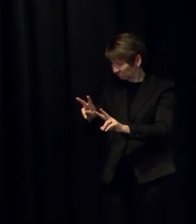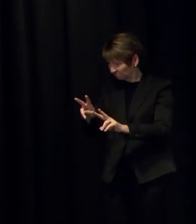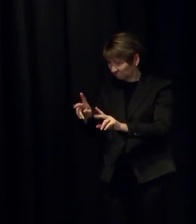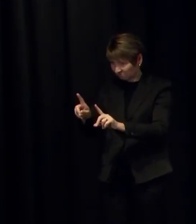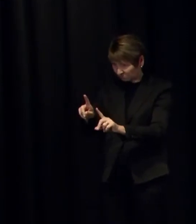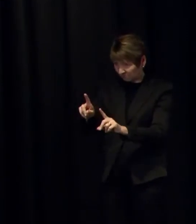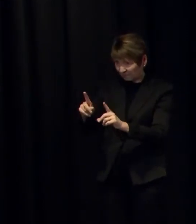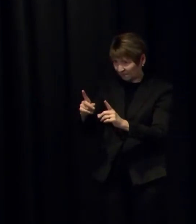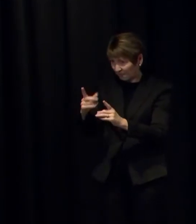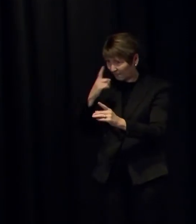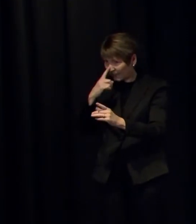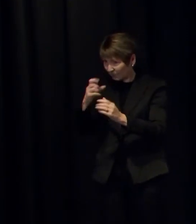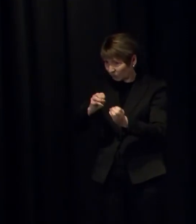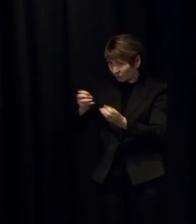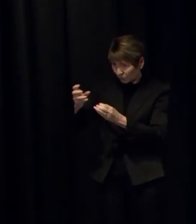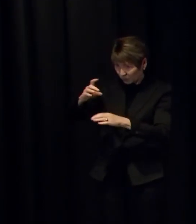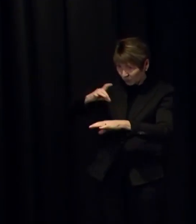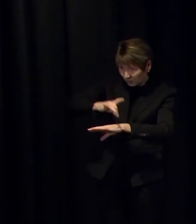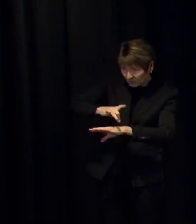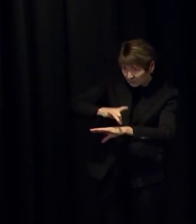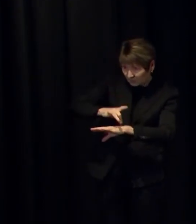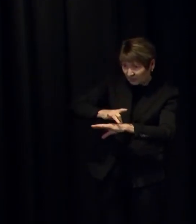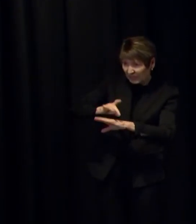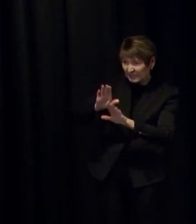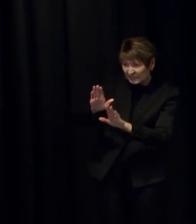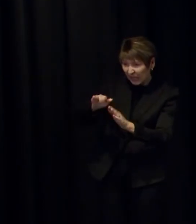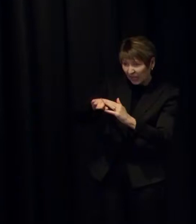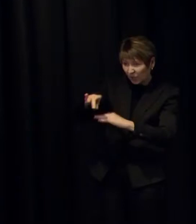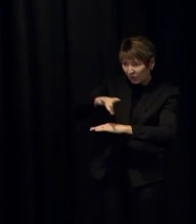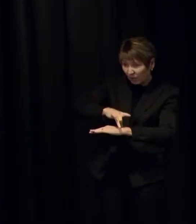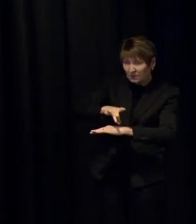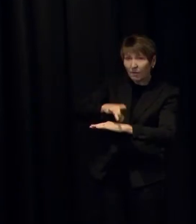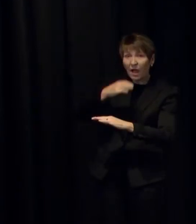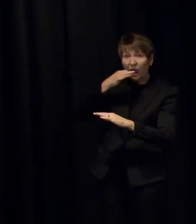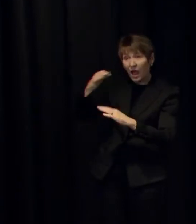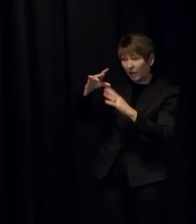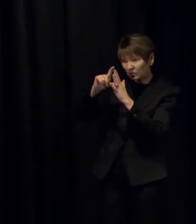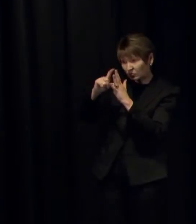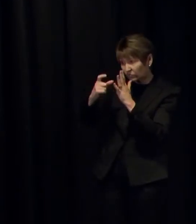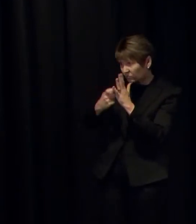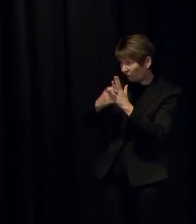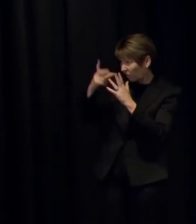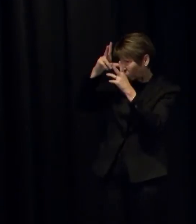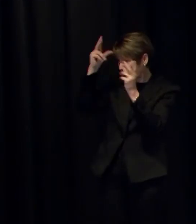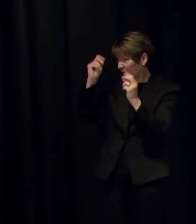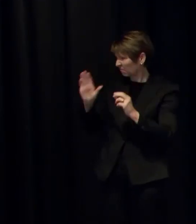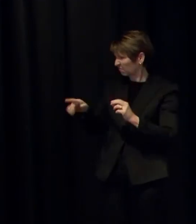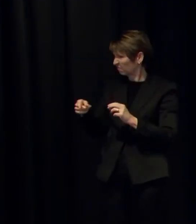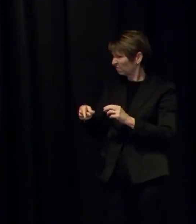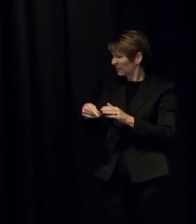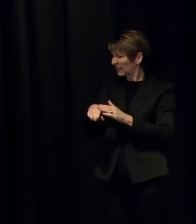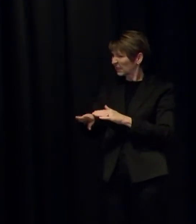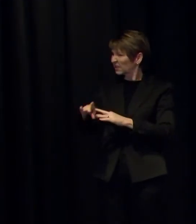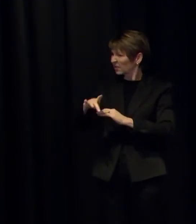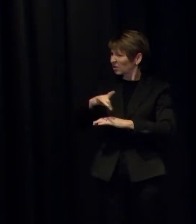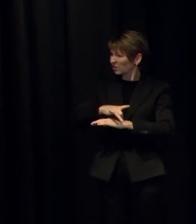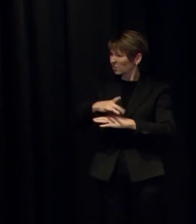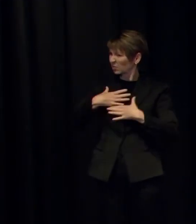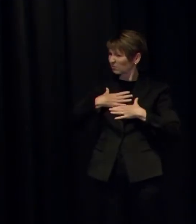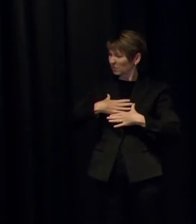modelling are really looking at what the length of stay has been shown to be, and indeed what